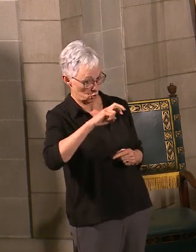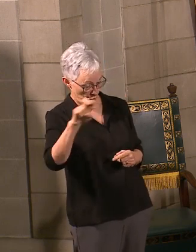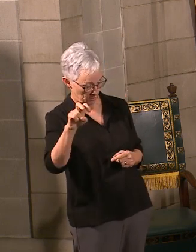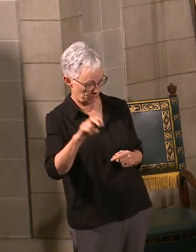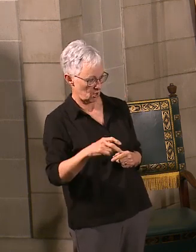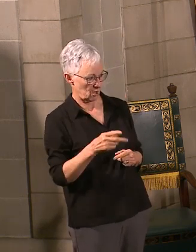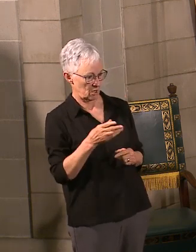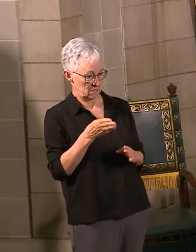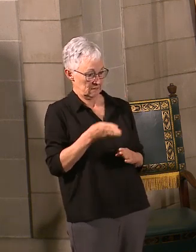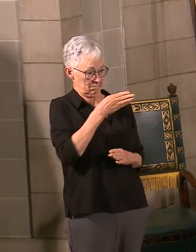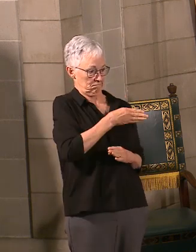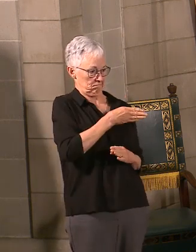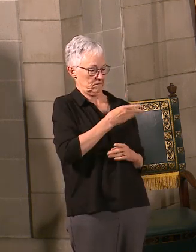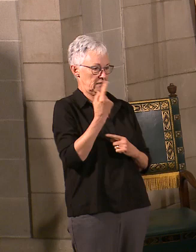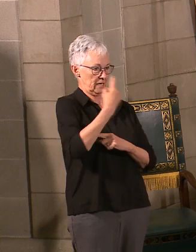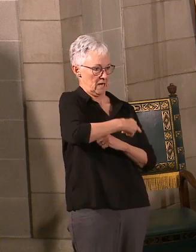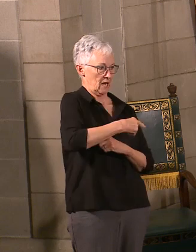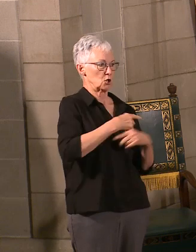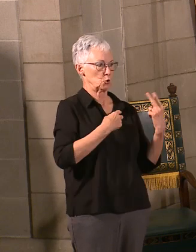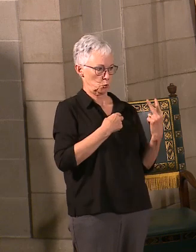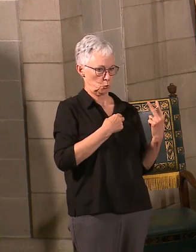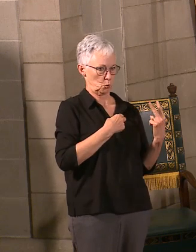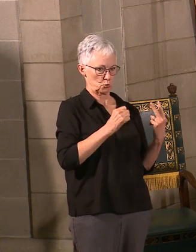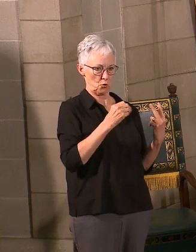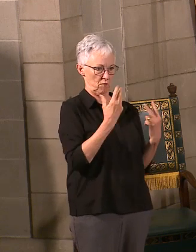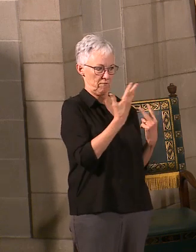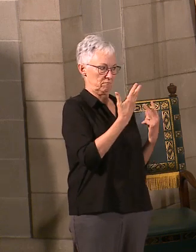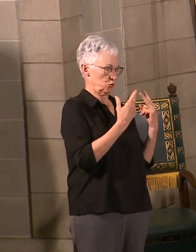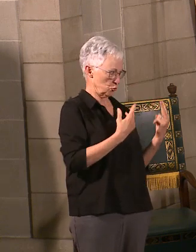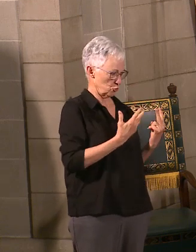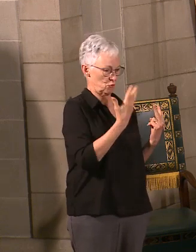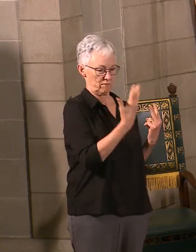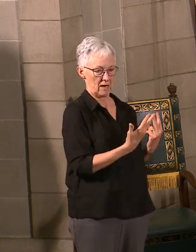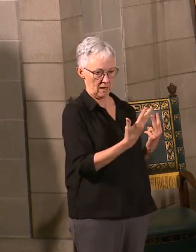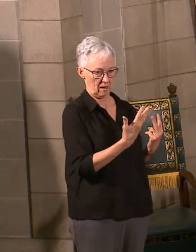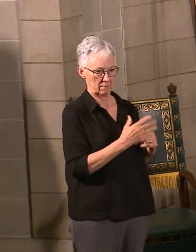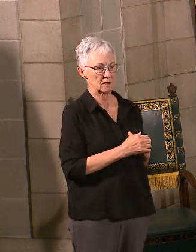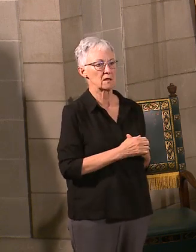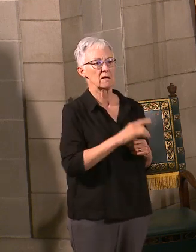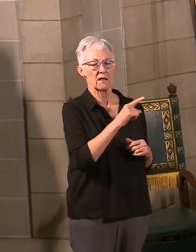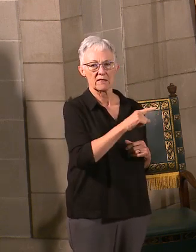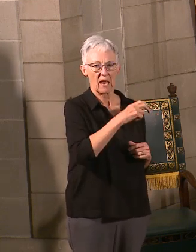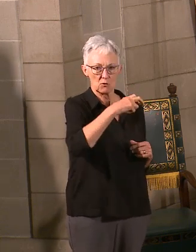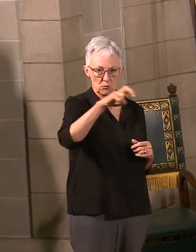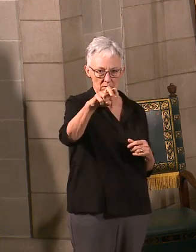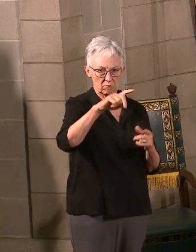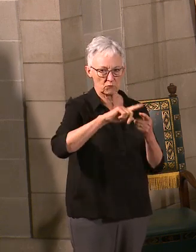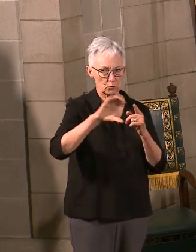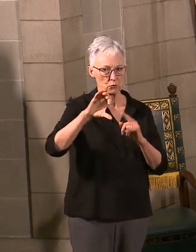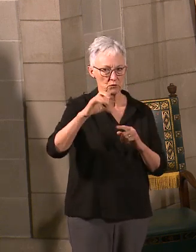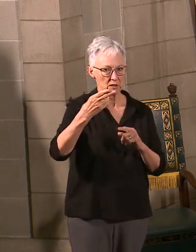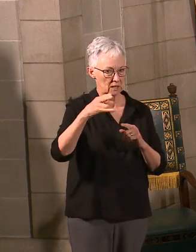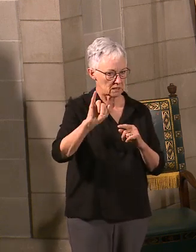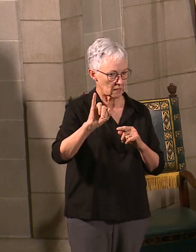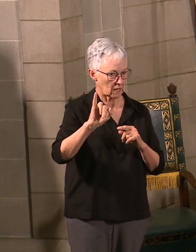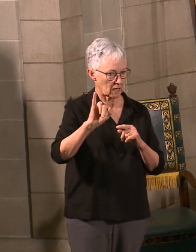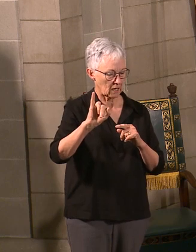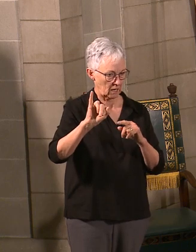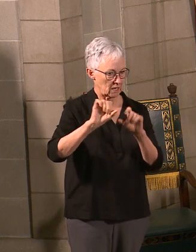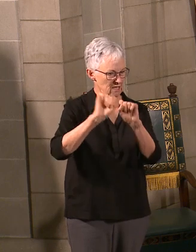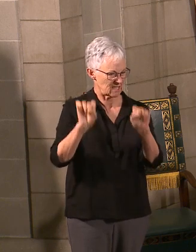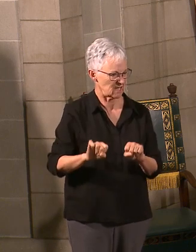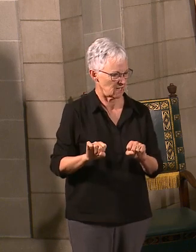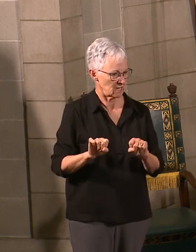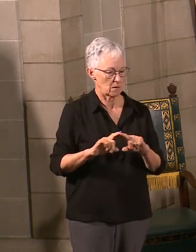the beauty of that system is that it's all within the Catholic Healthcare Initiative, the CHI system. But again, we have the cooperation of every